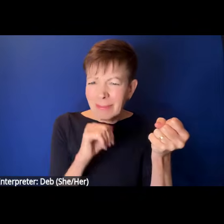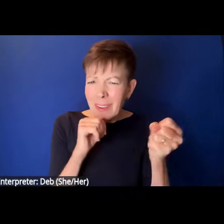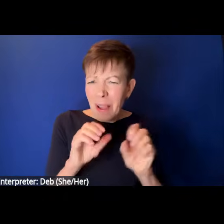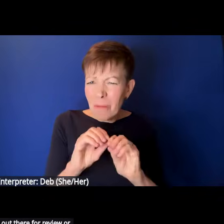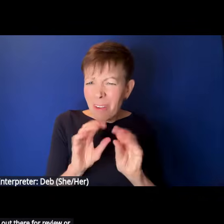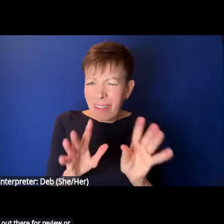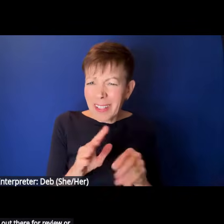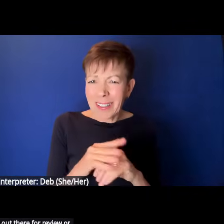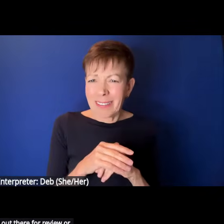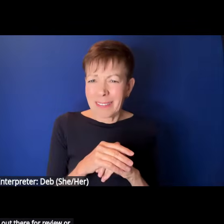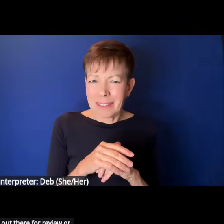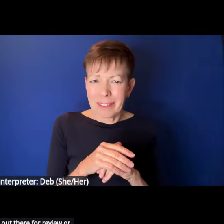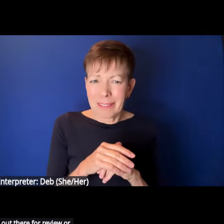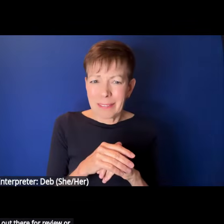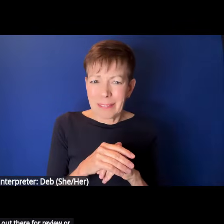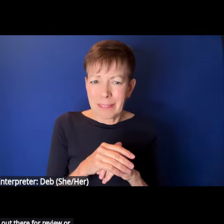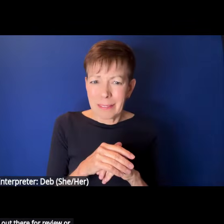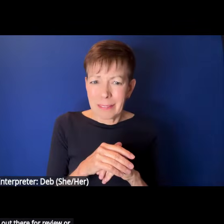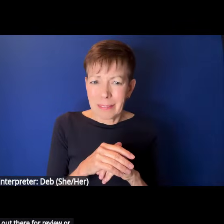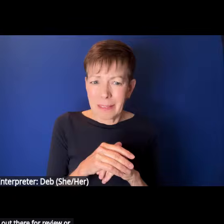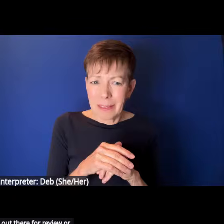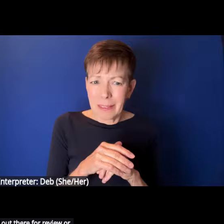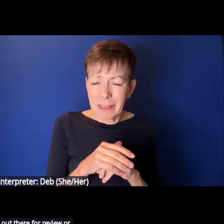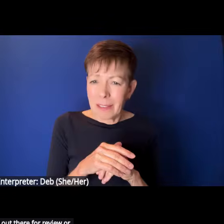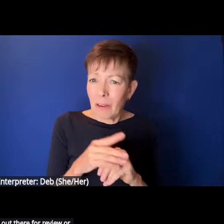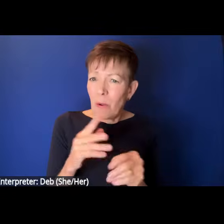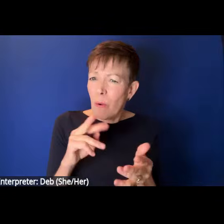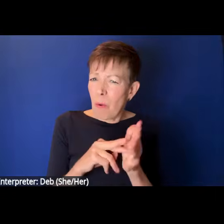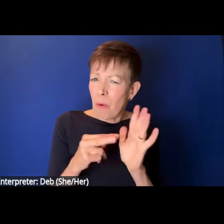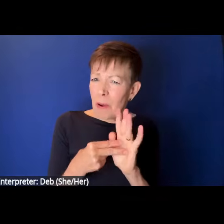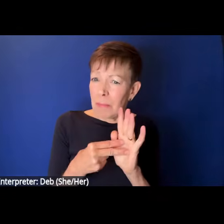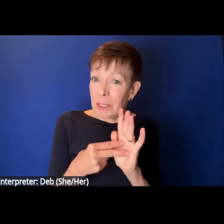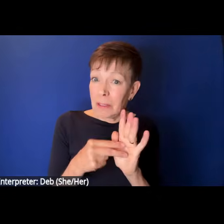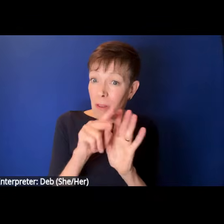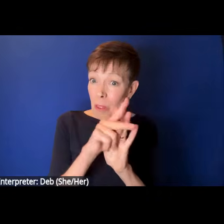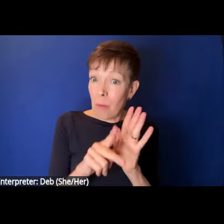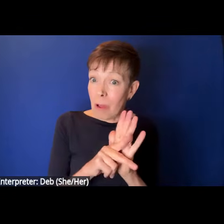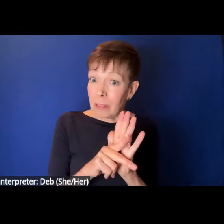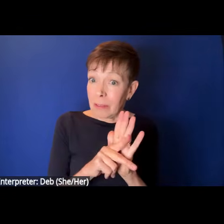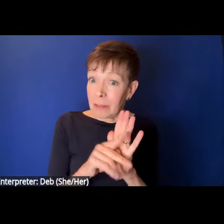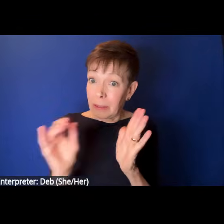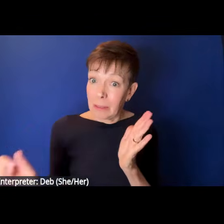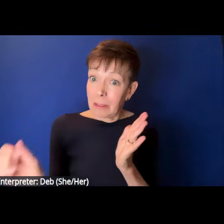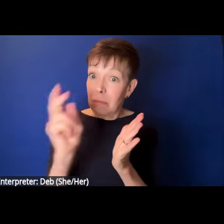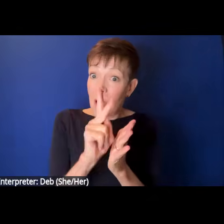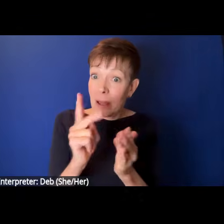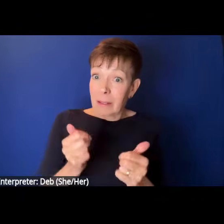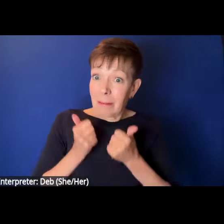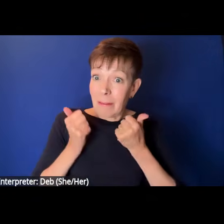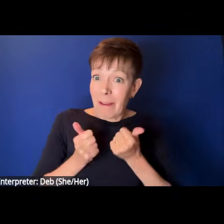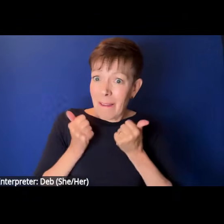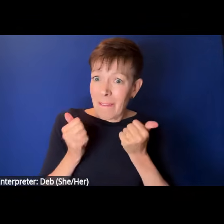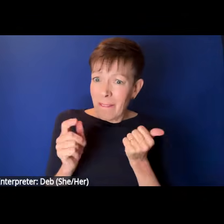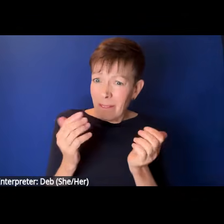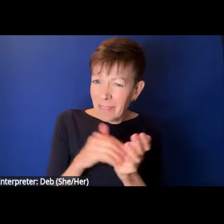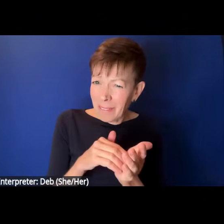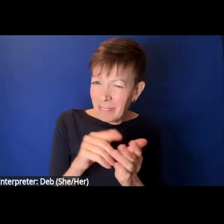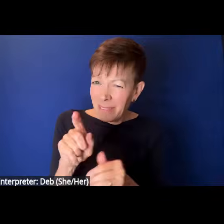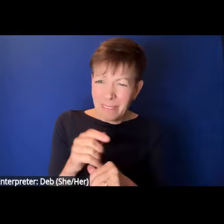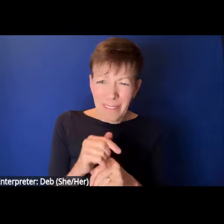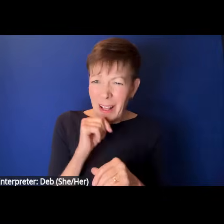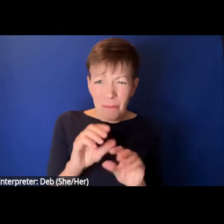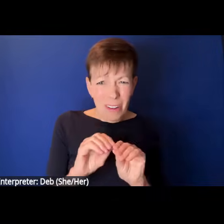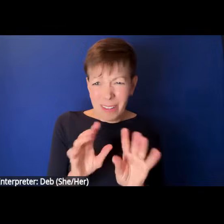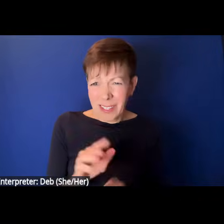clear, or does it like now exist again? I'm not clear on what's happening with them in the